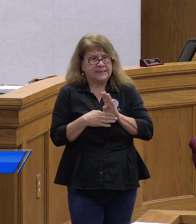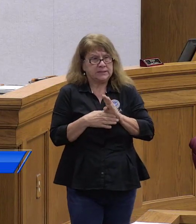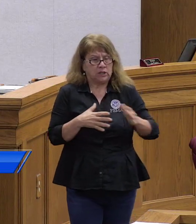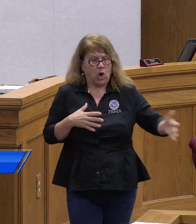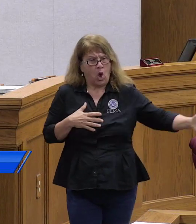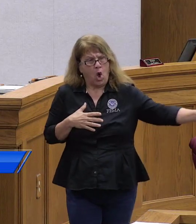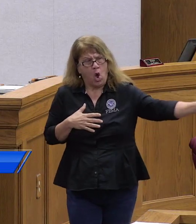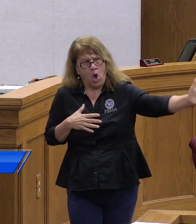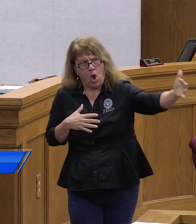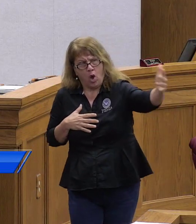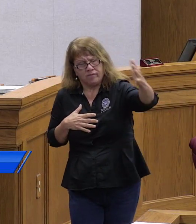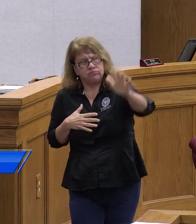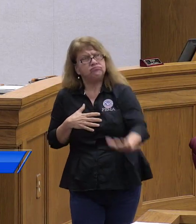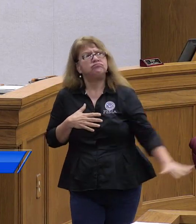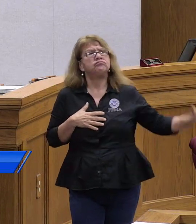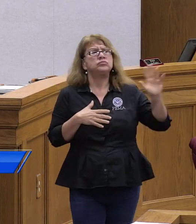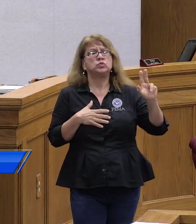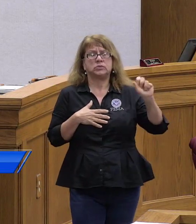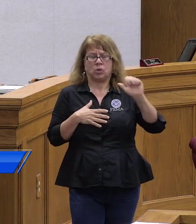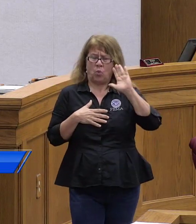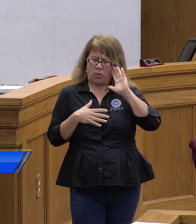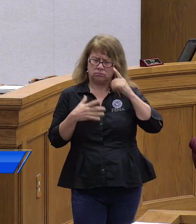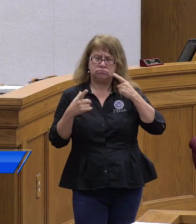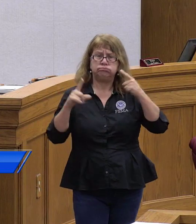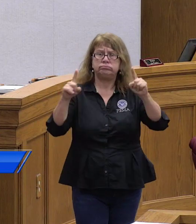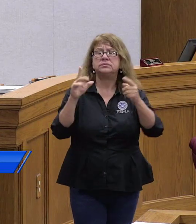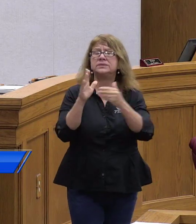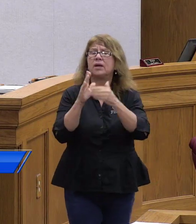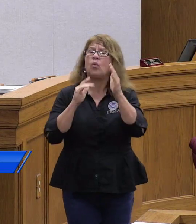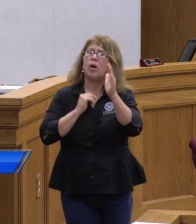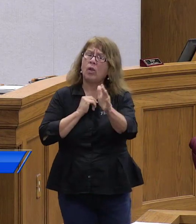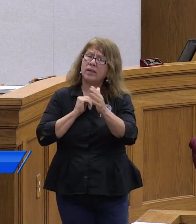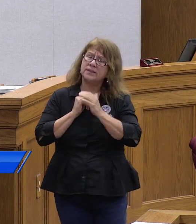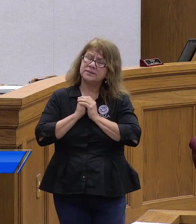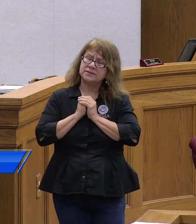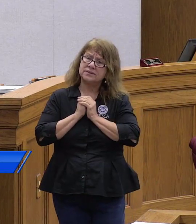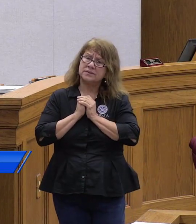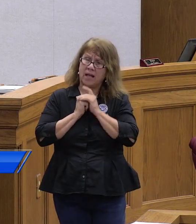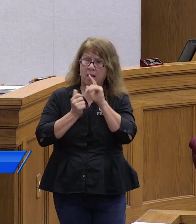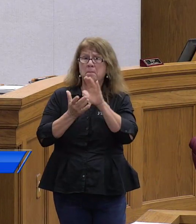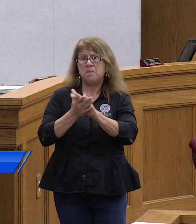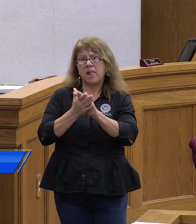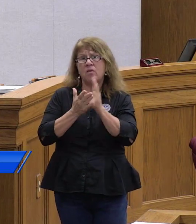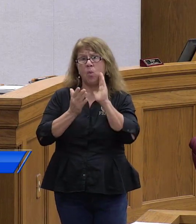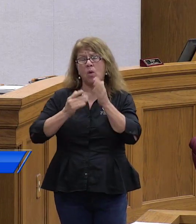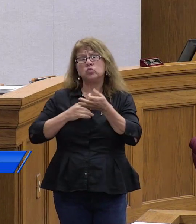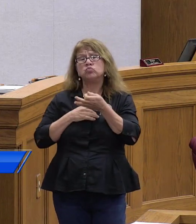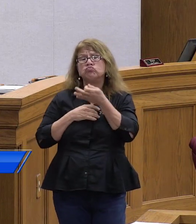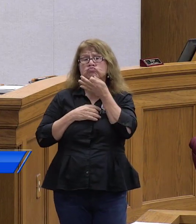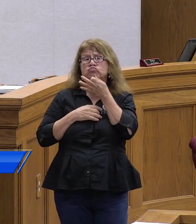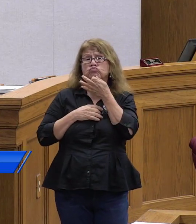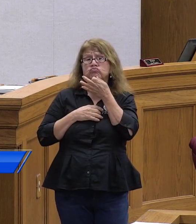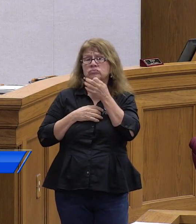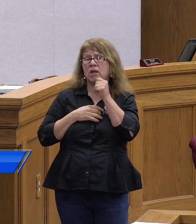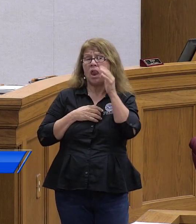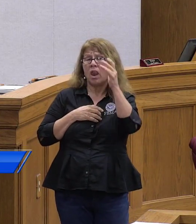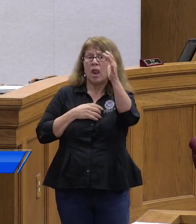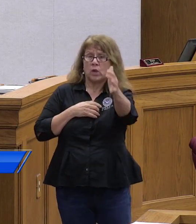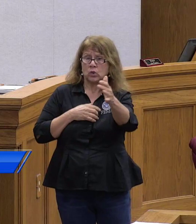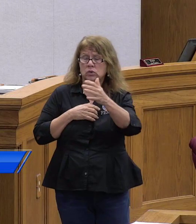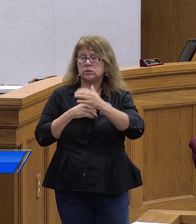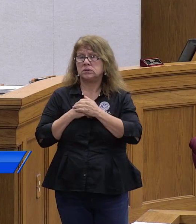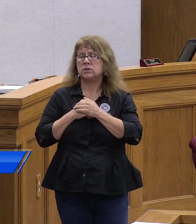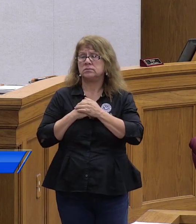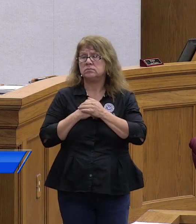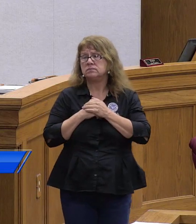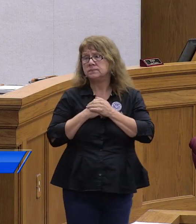from around the country. We'll be back to those good days again. And so I believe that's going to happen sooner rather than later. But